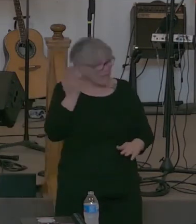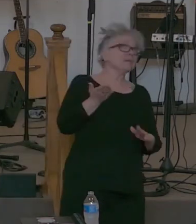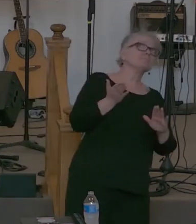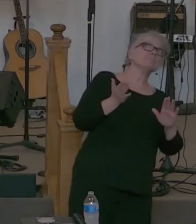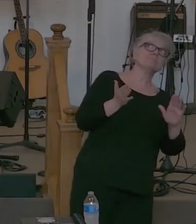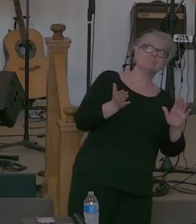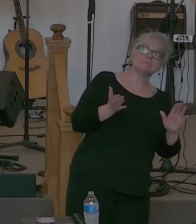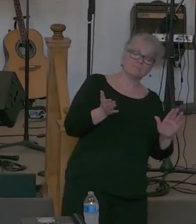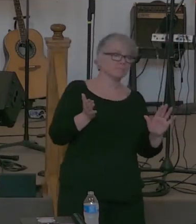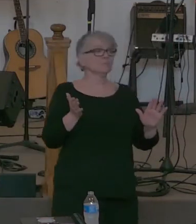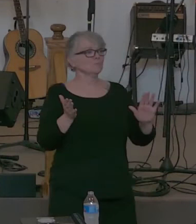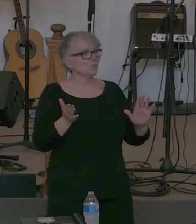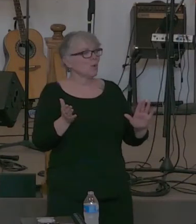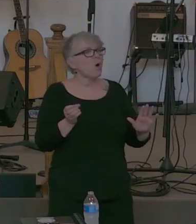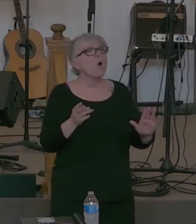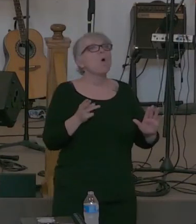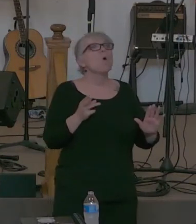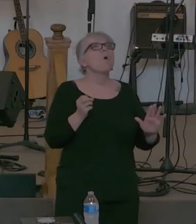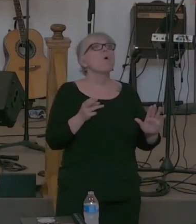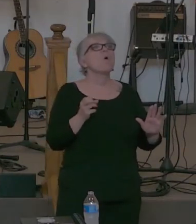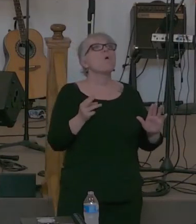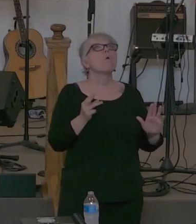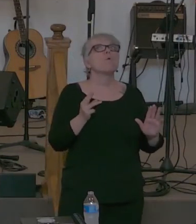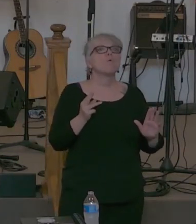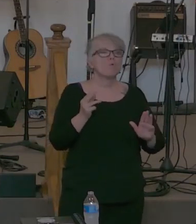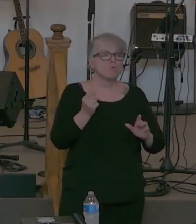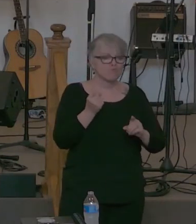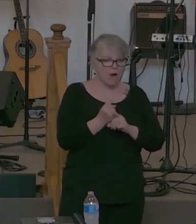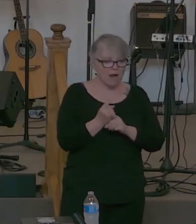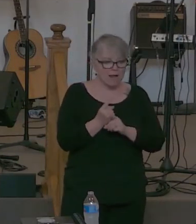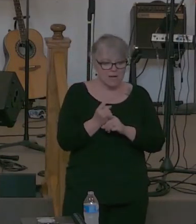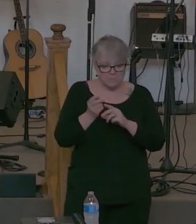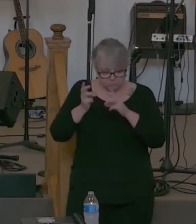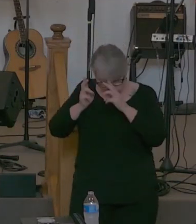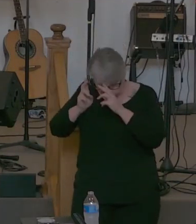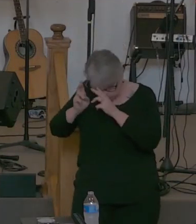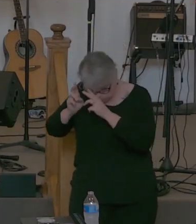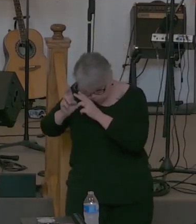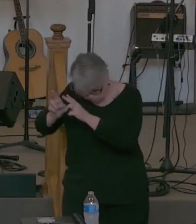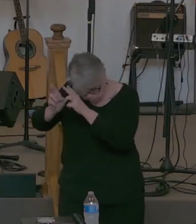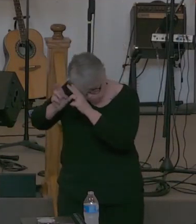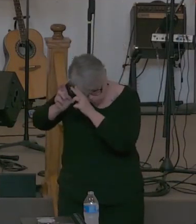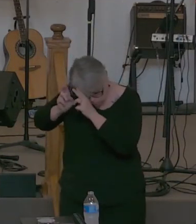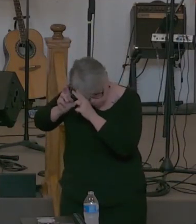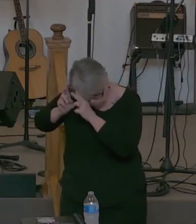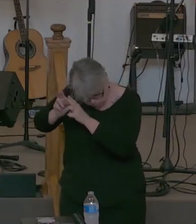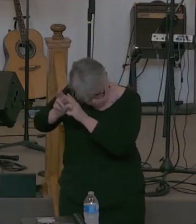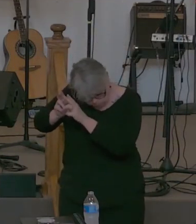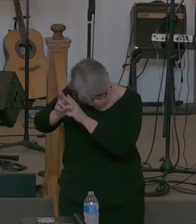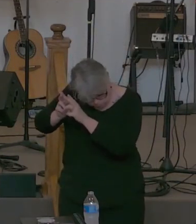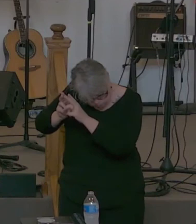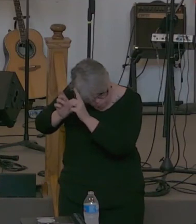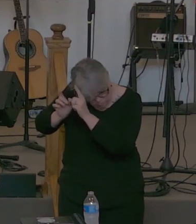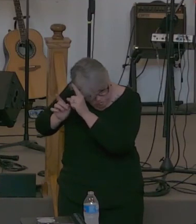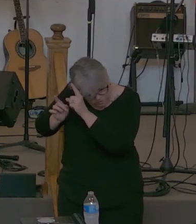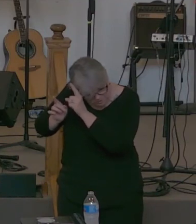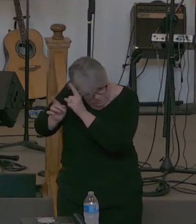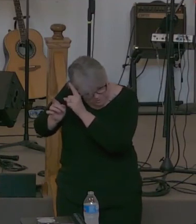And then it all comes back to what? My reverential fear of God.